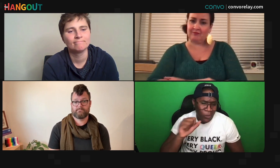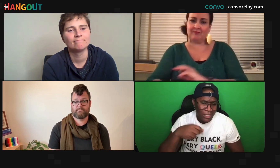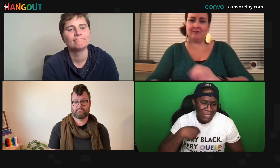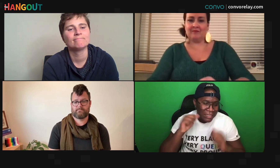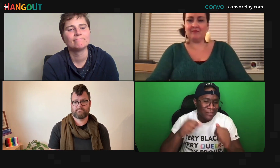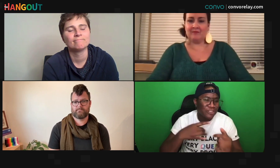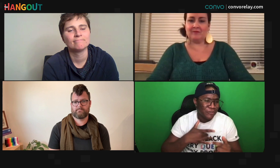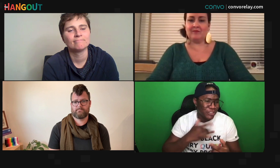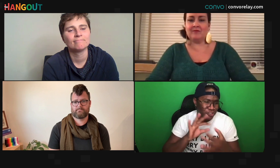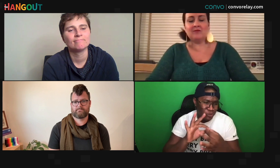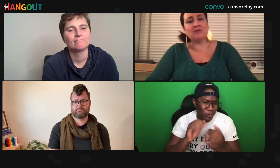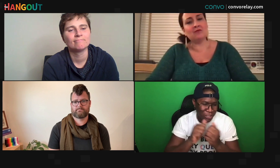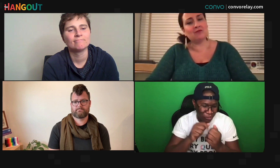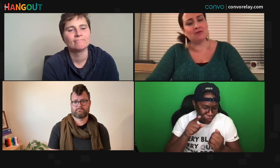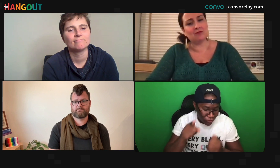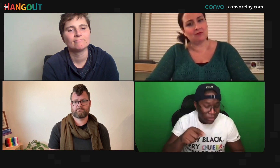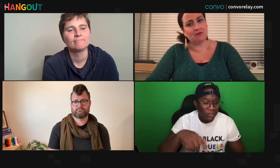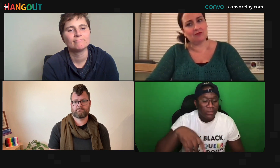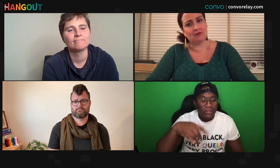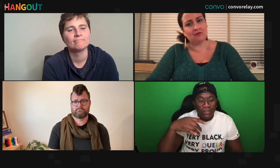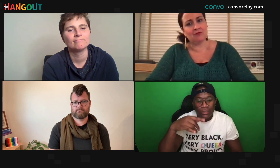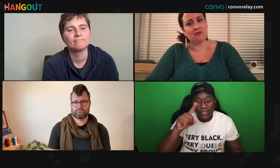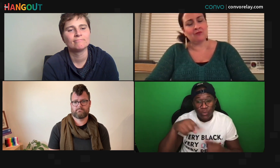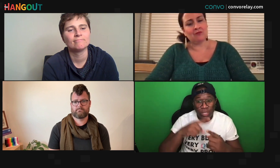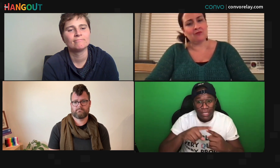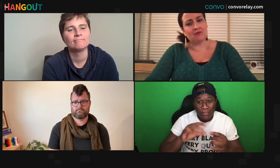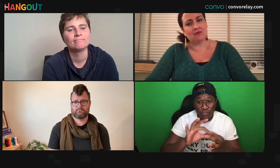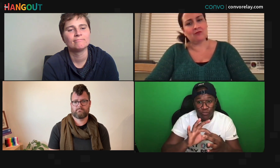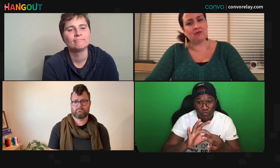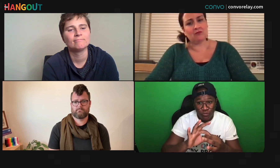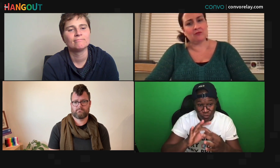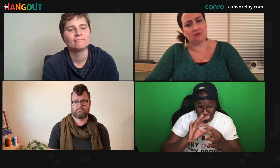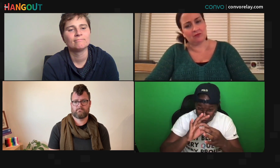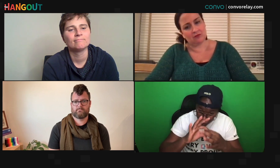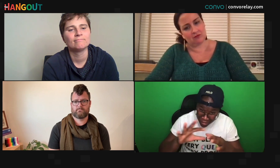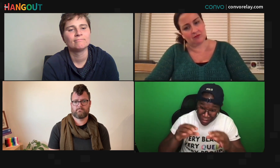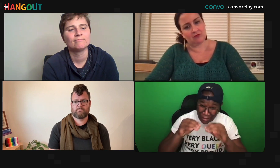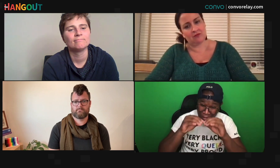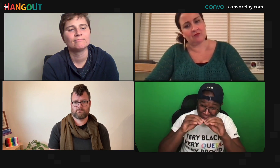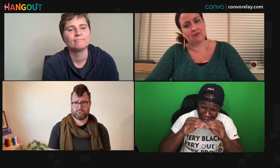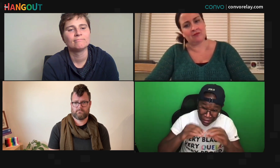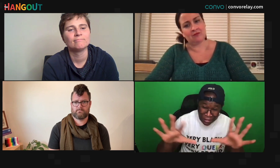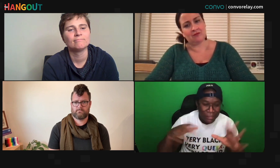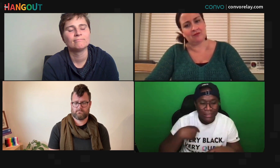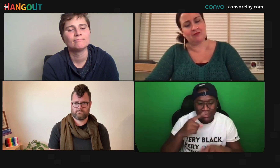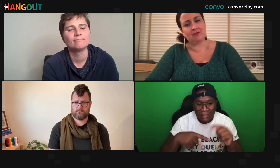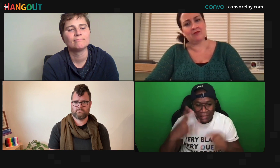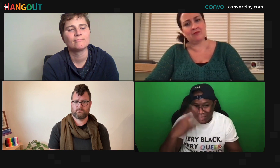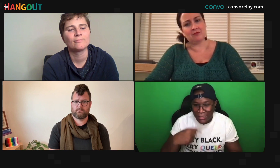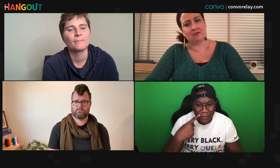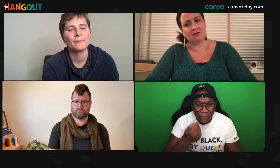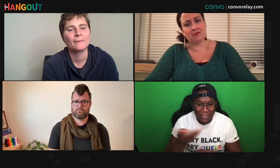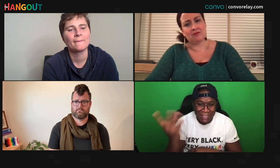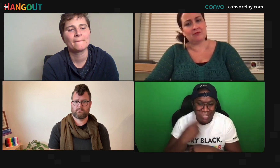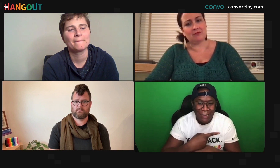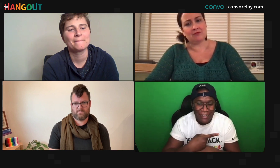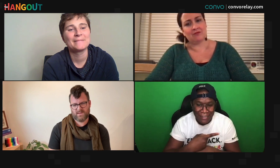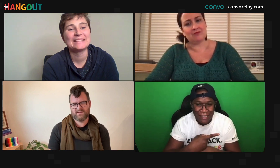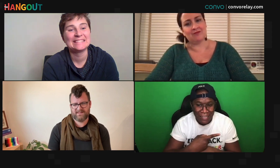it's amazing. And what Jonas mentioned about backlash, I can assimilate with